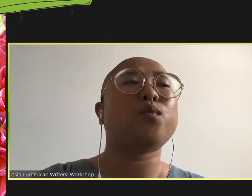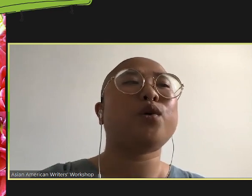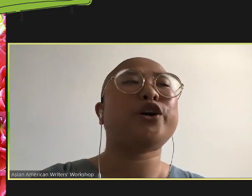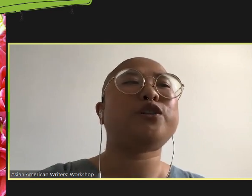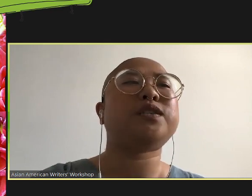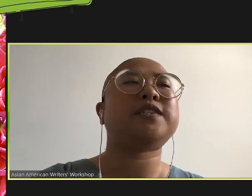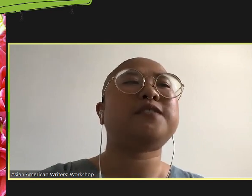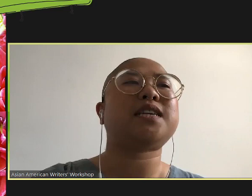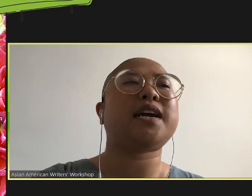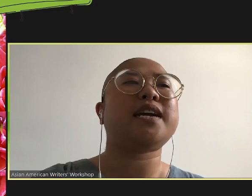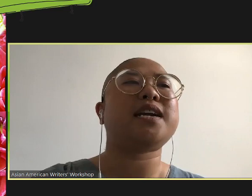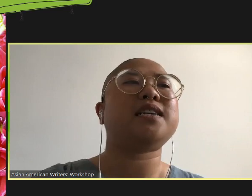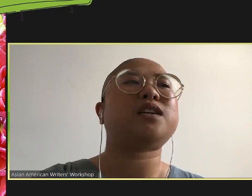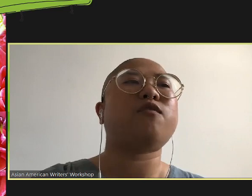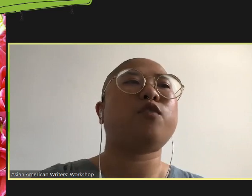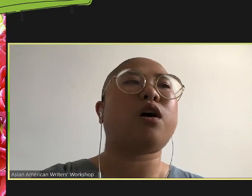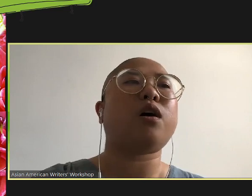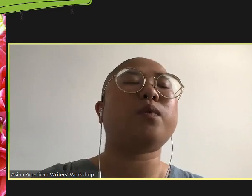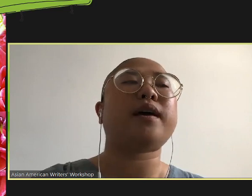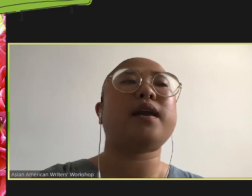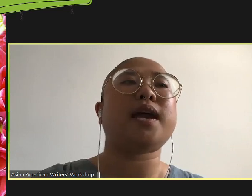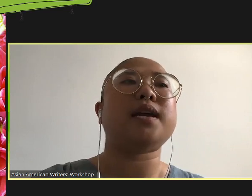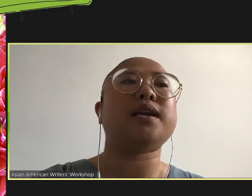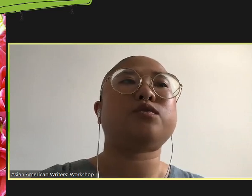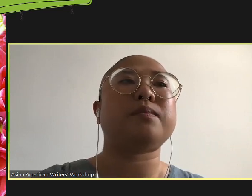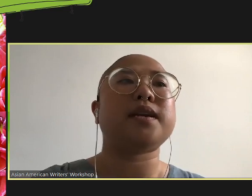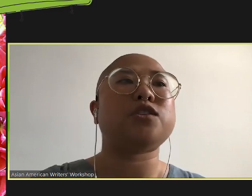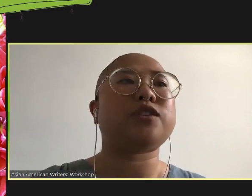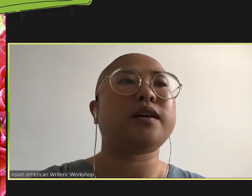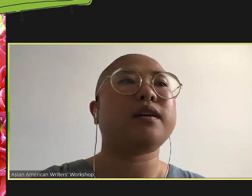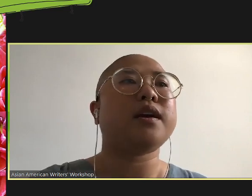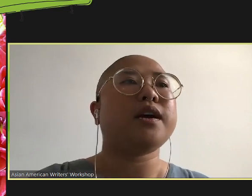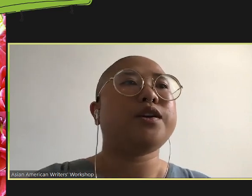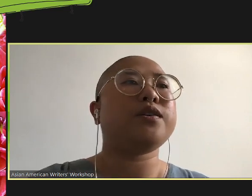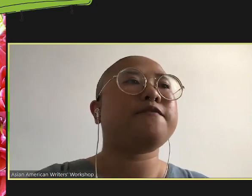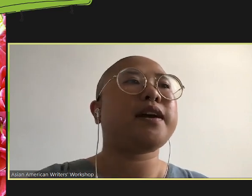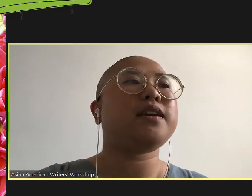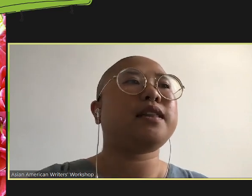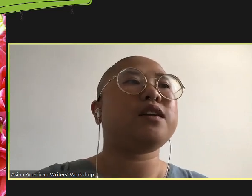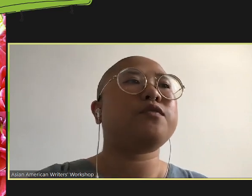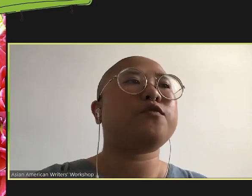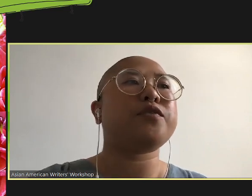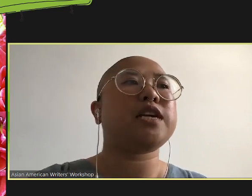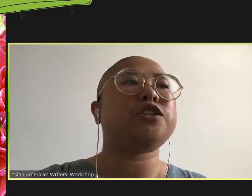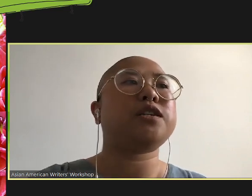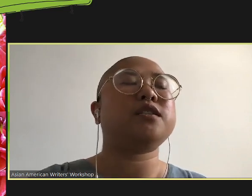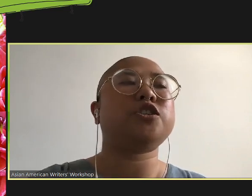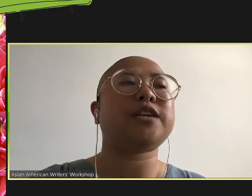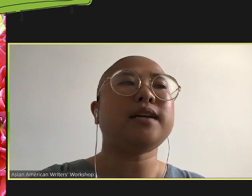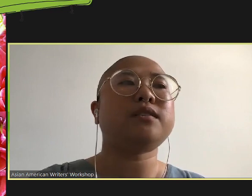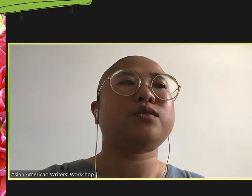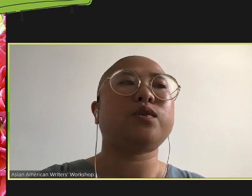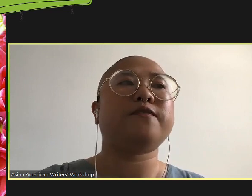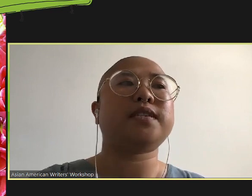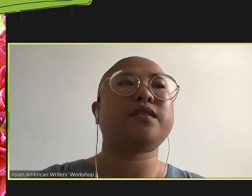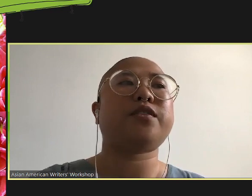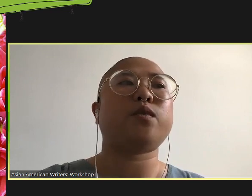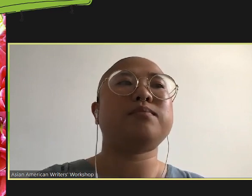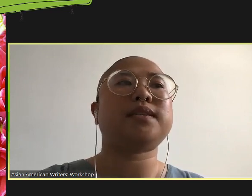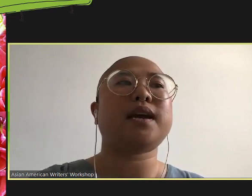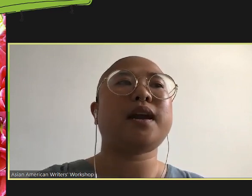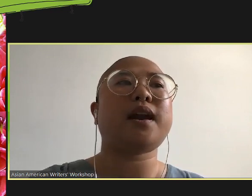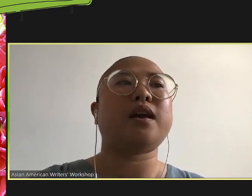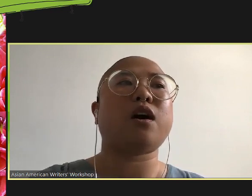fairer and more inclusive societies for all without any discrimination. You can find a link for donation in the chat or visit